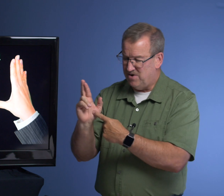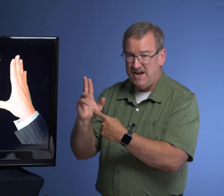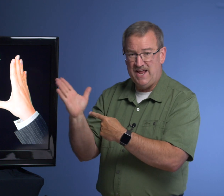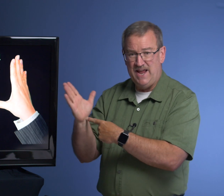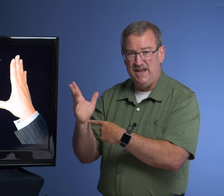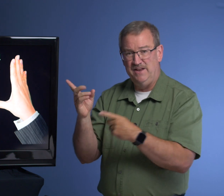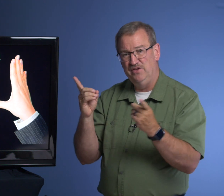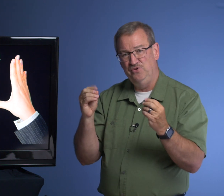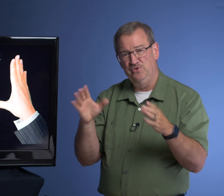right hand doeth.